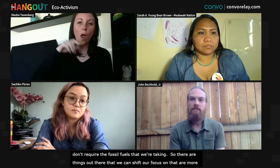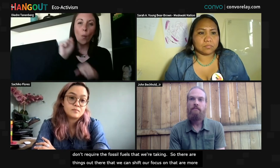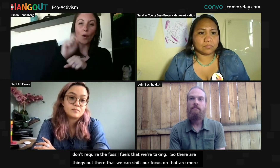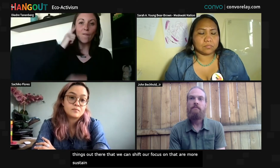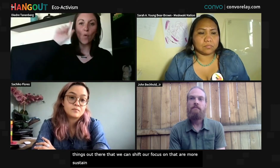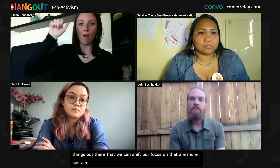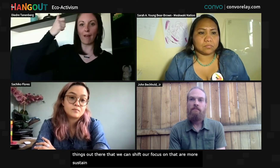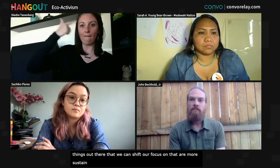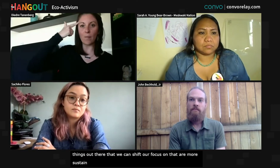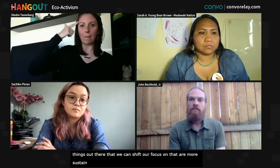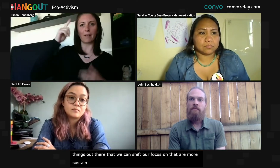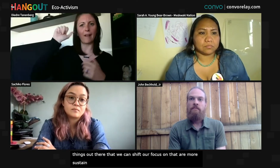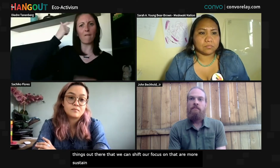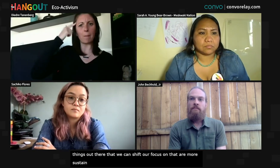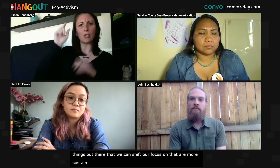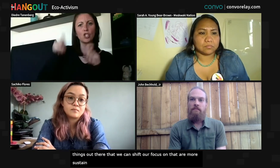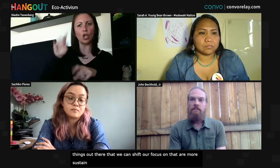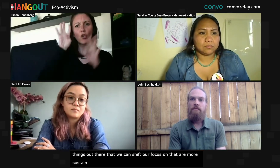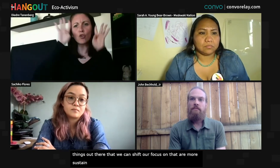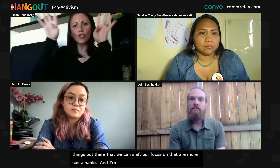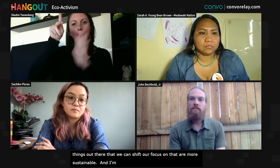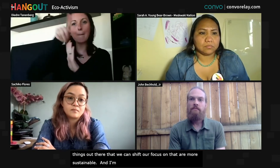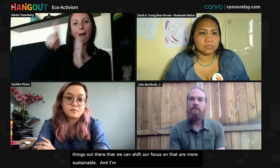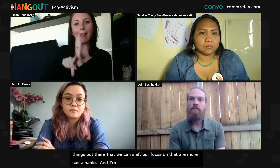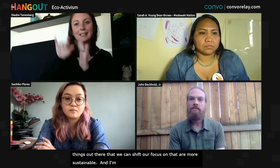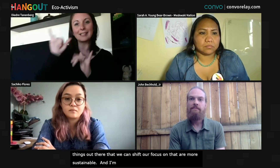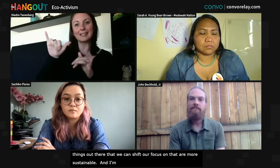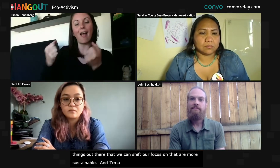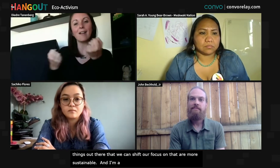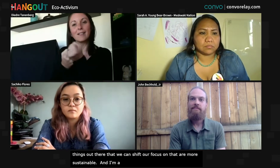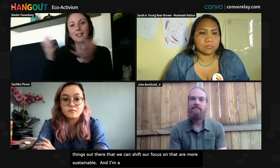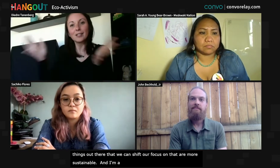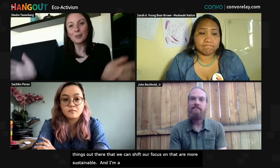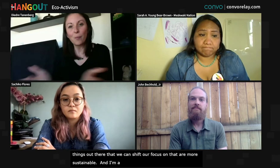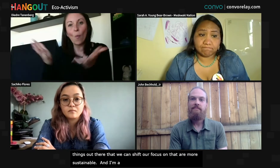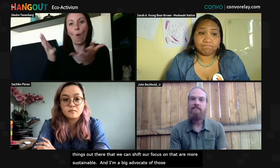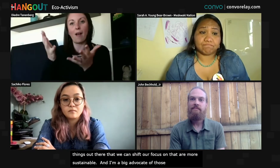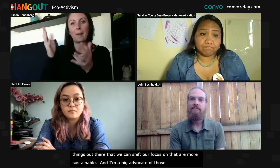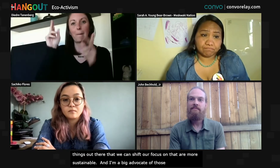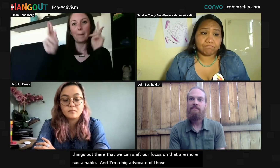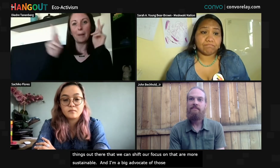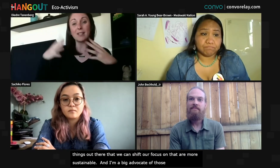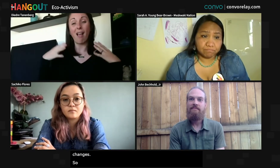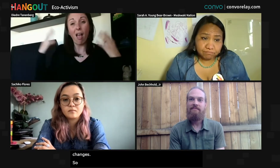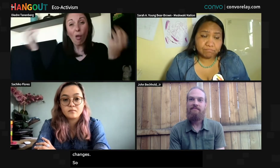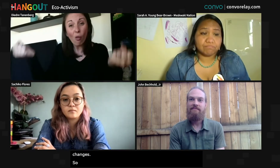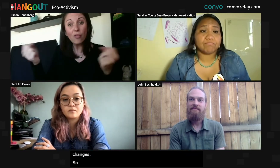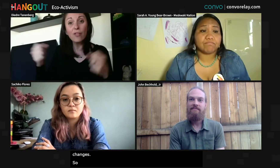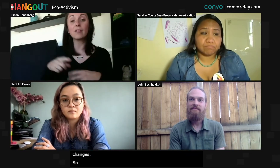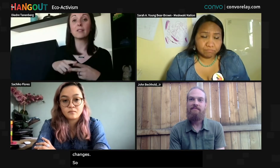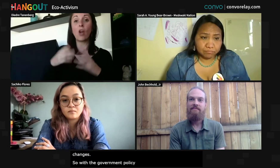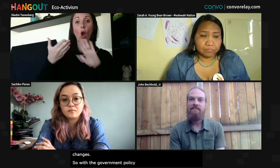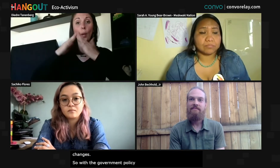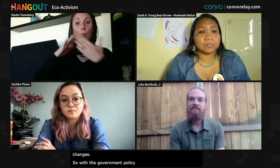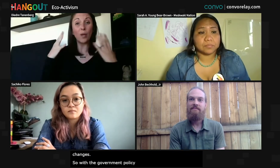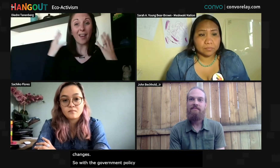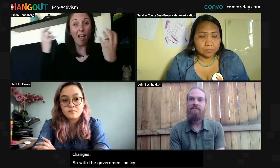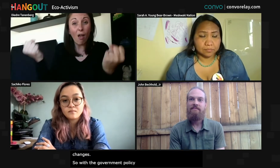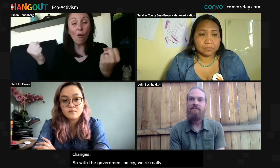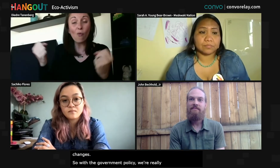big advocate of those kind of changes. So with the government policy, we're really trying to promote more of these ideas of health